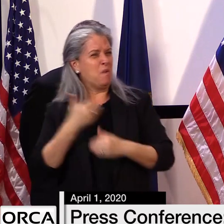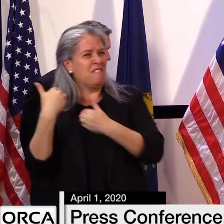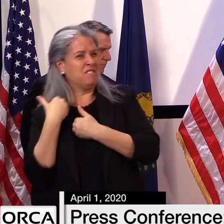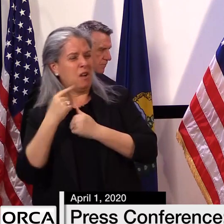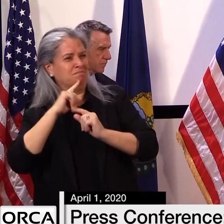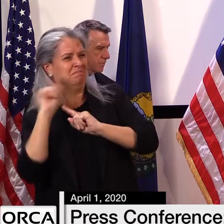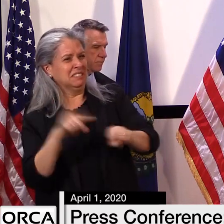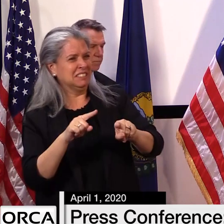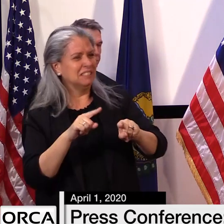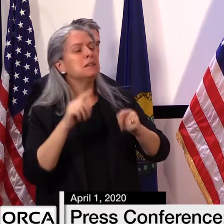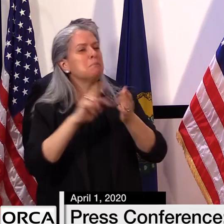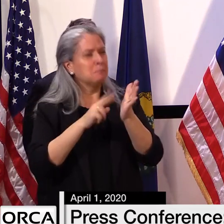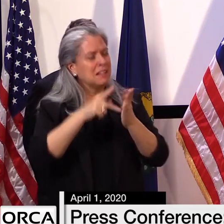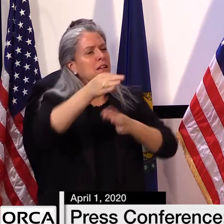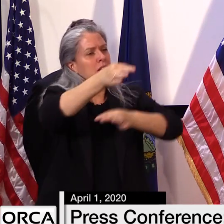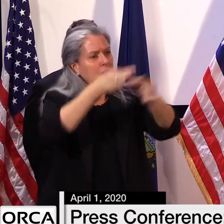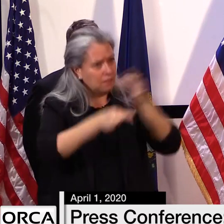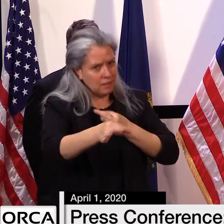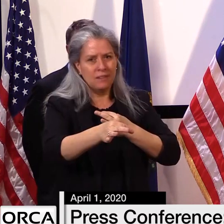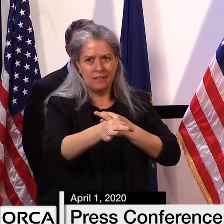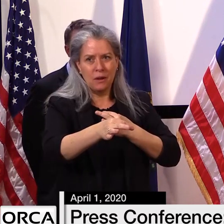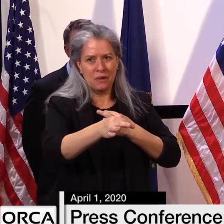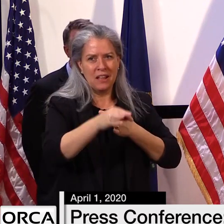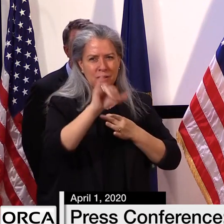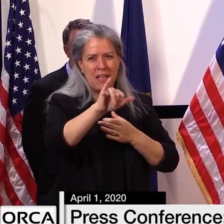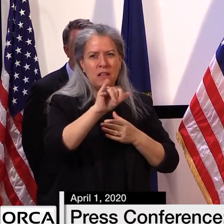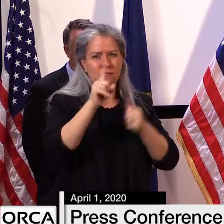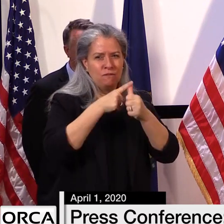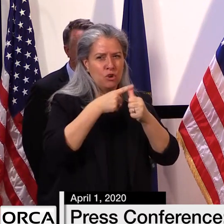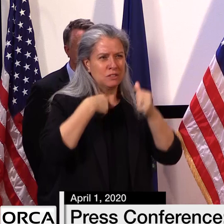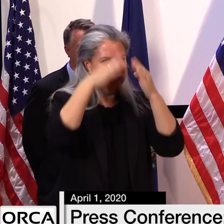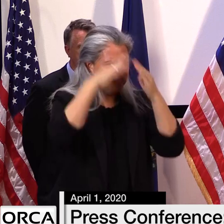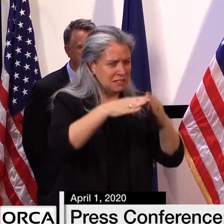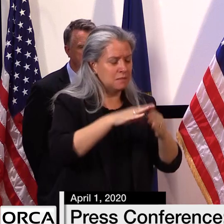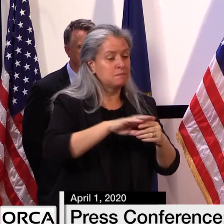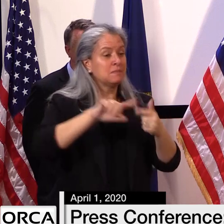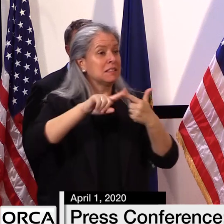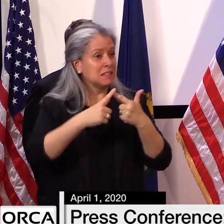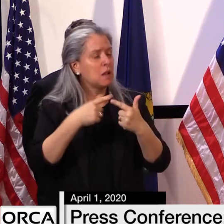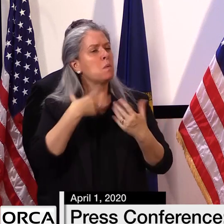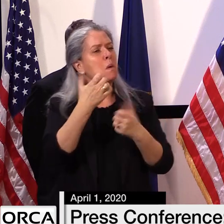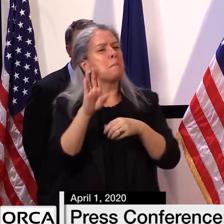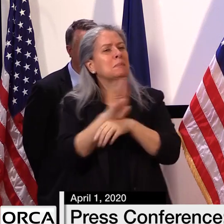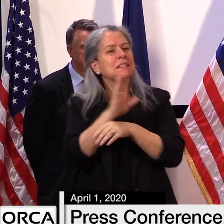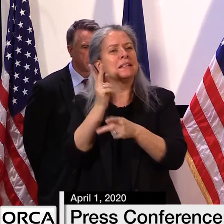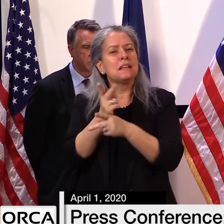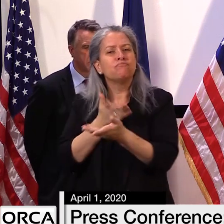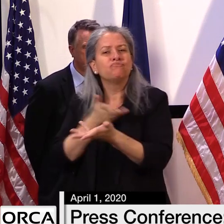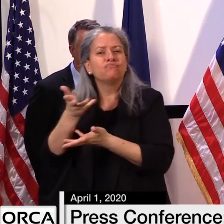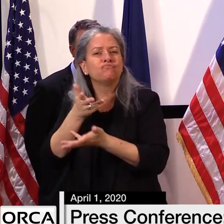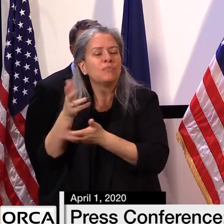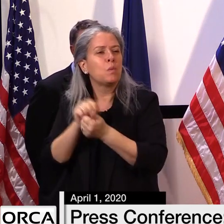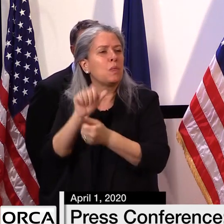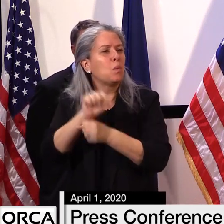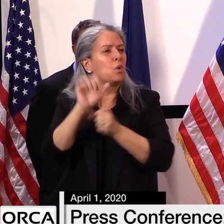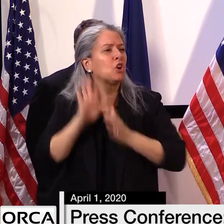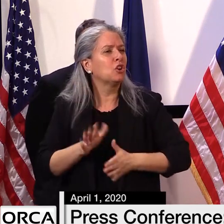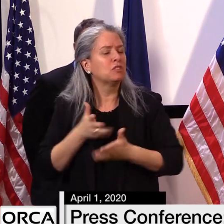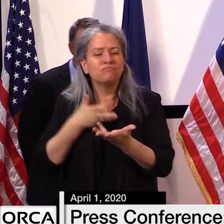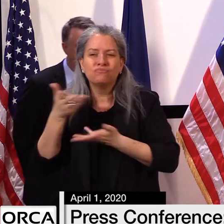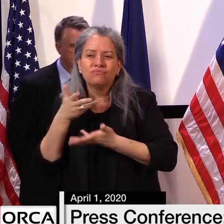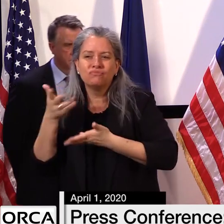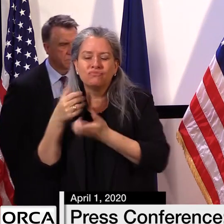that relationship that people have, employer and employee, and individuals who have their own businesses, that when this is